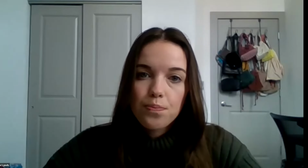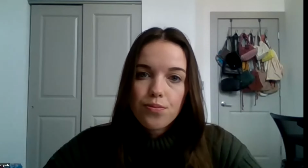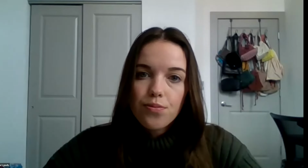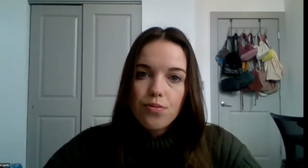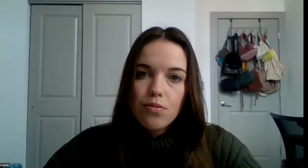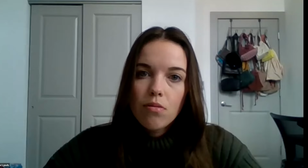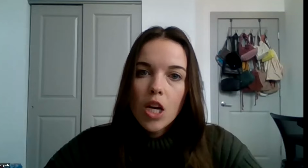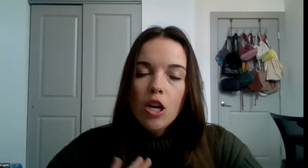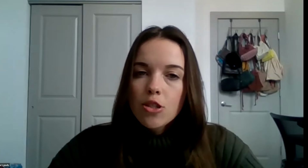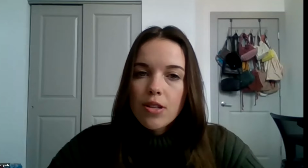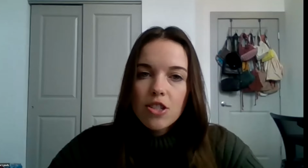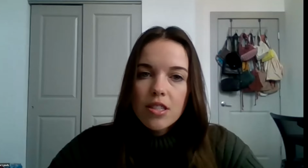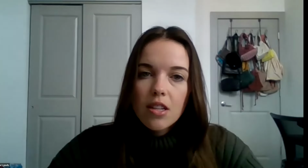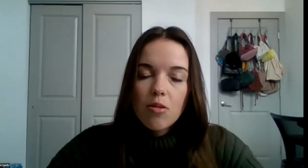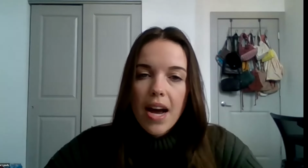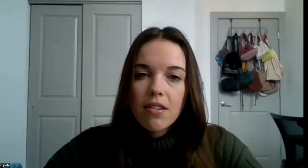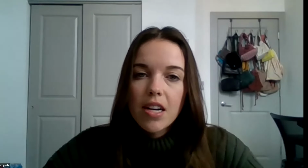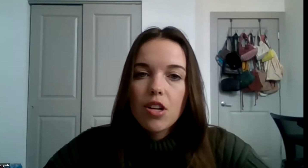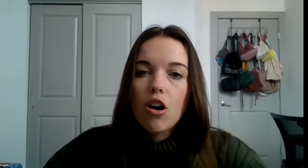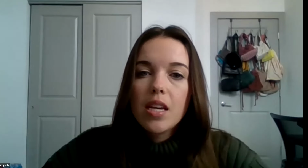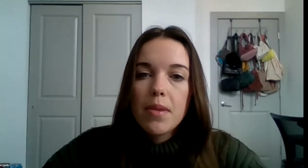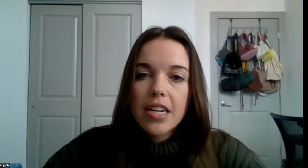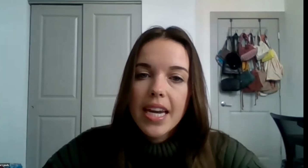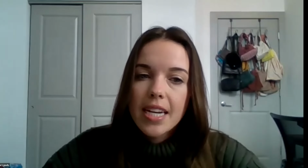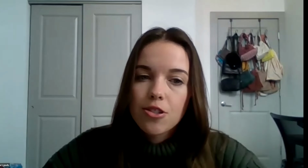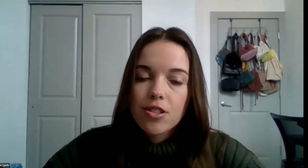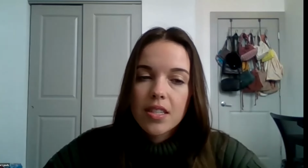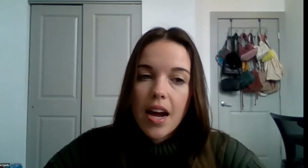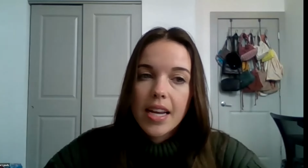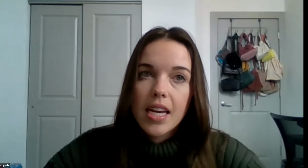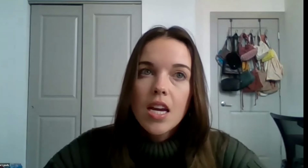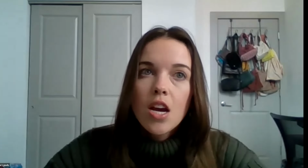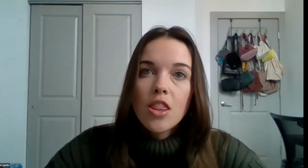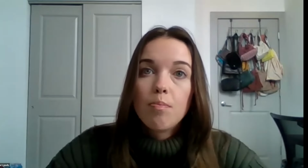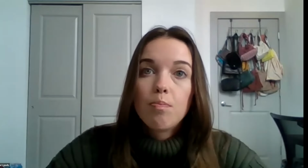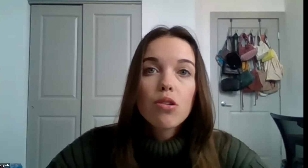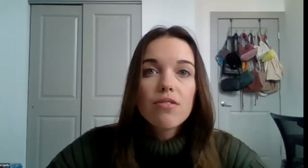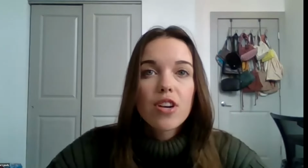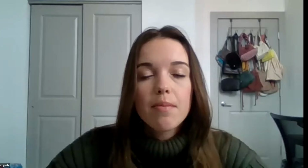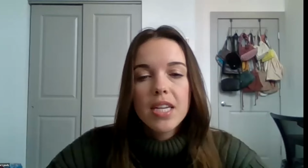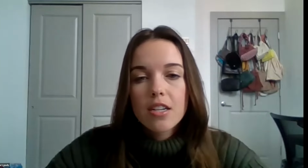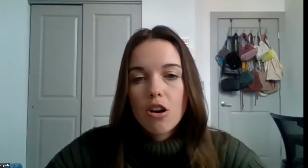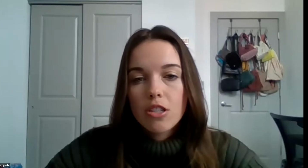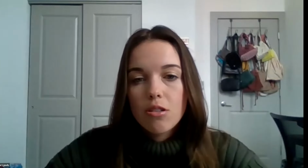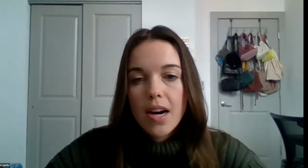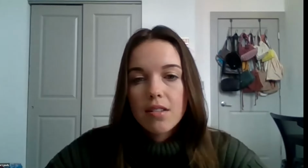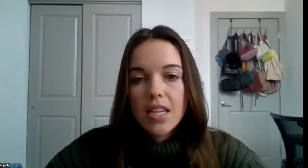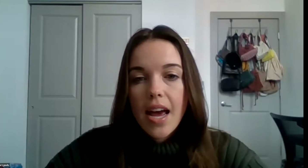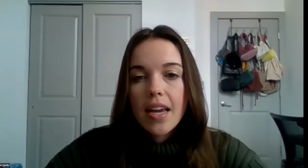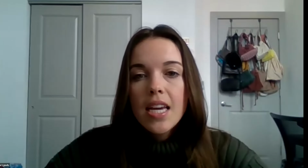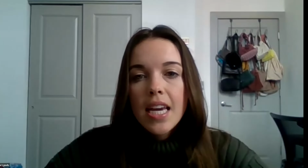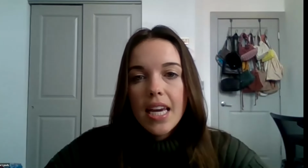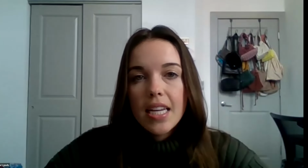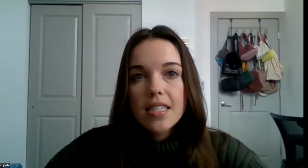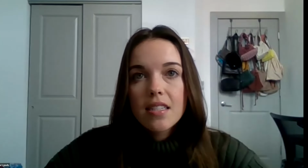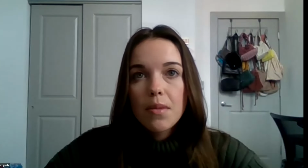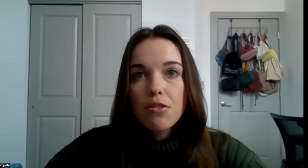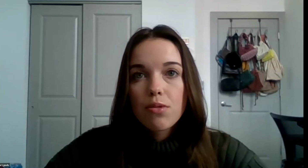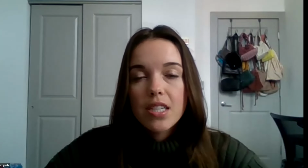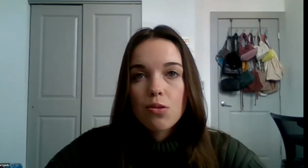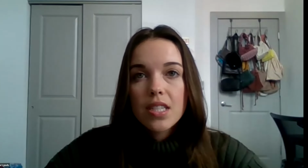most. So that's just a little background on the American Cancer Society. The bulk of what I'm here to talk to you about today